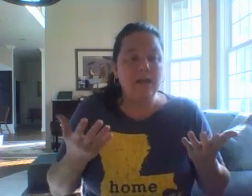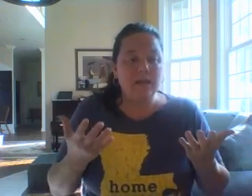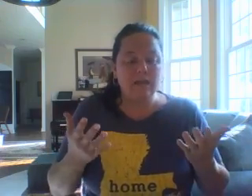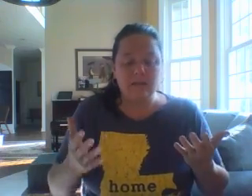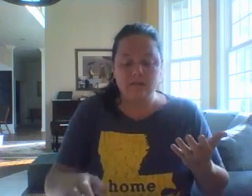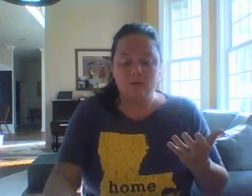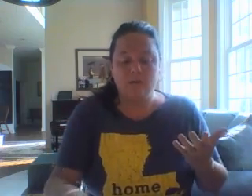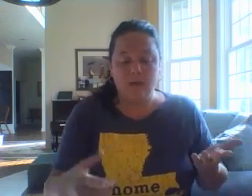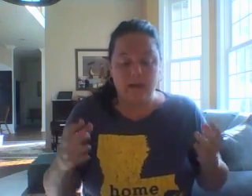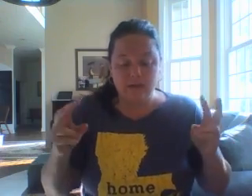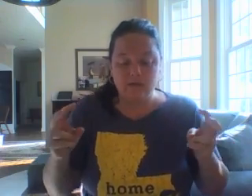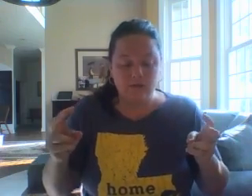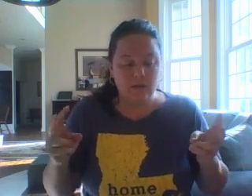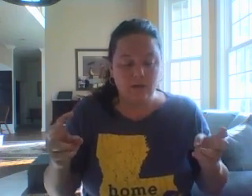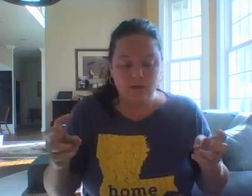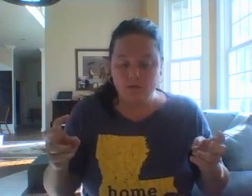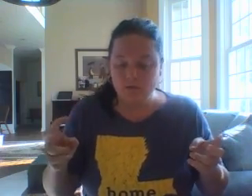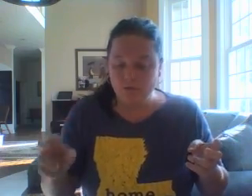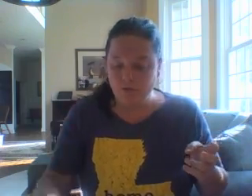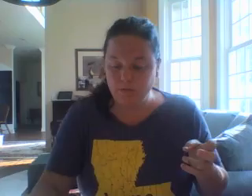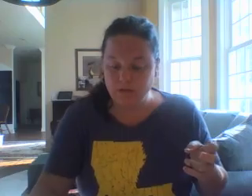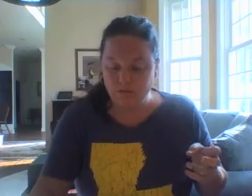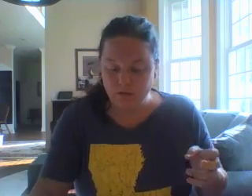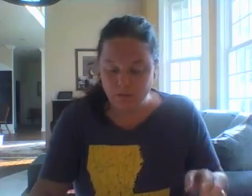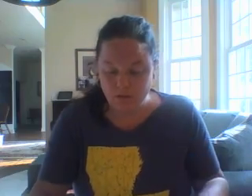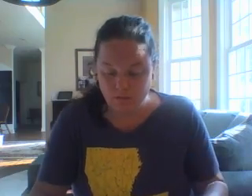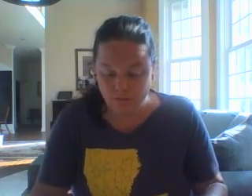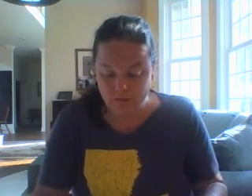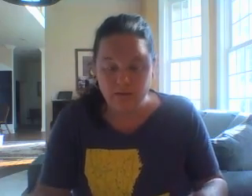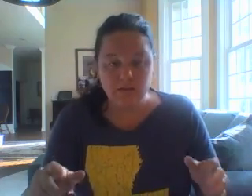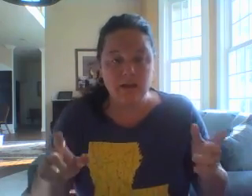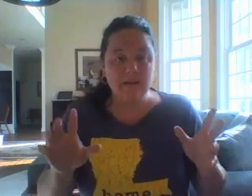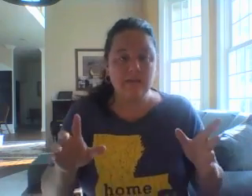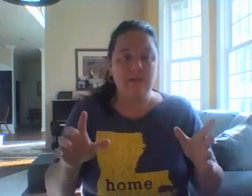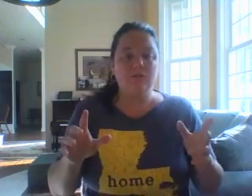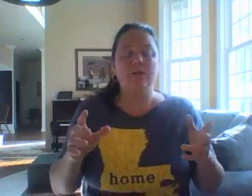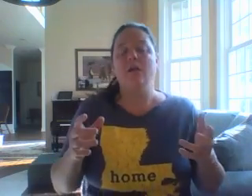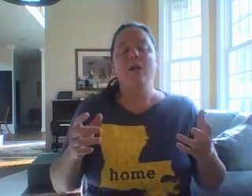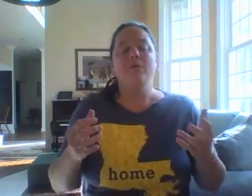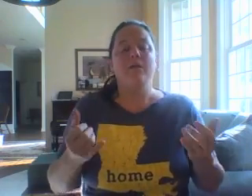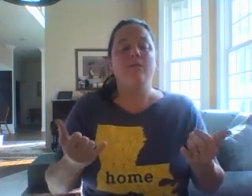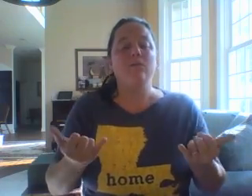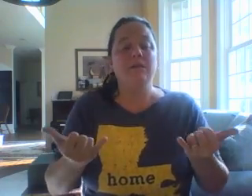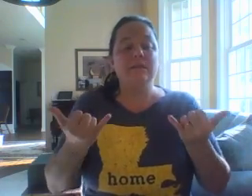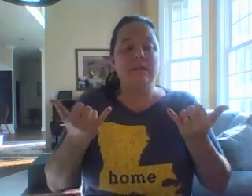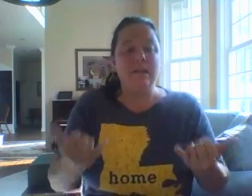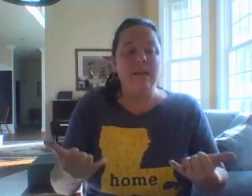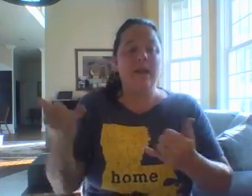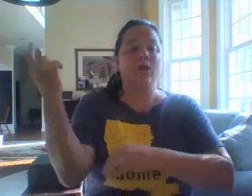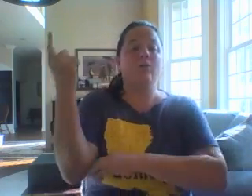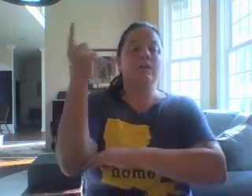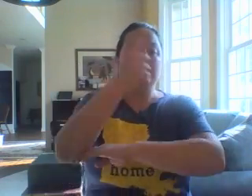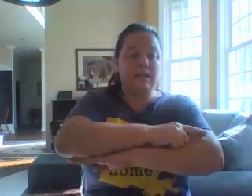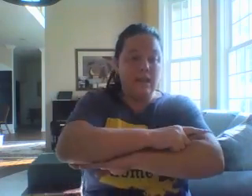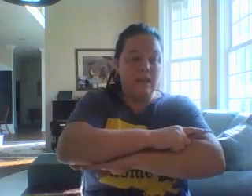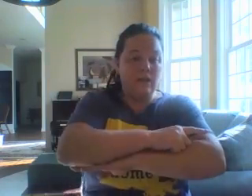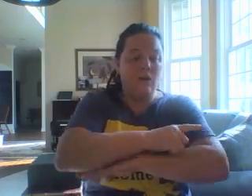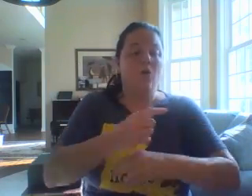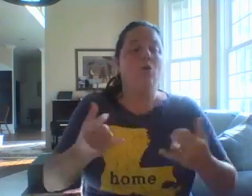Today is the answer here for number 7, I believe. Yes, today is the answer here. But everyone does now day or